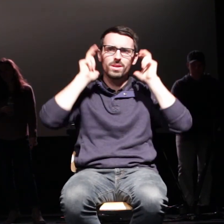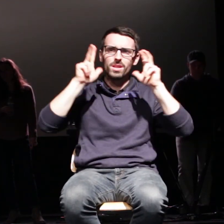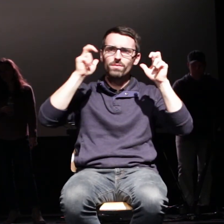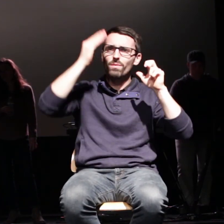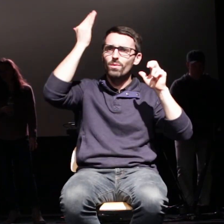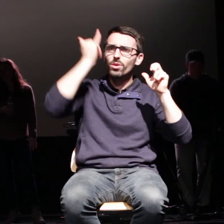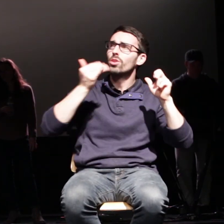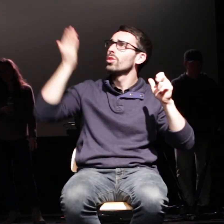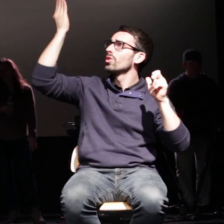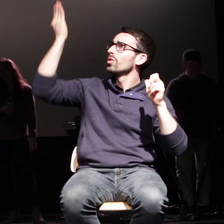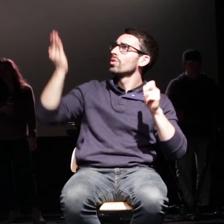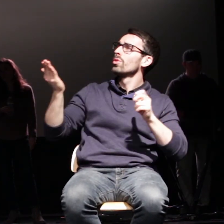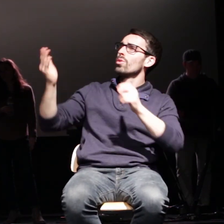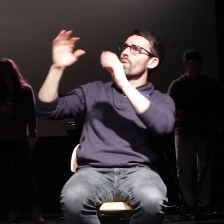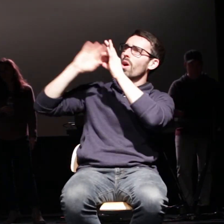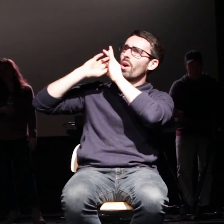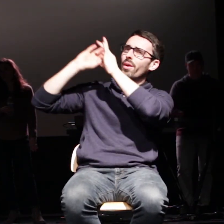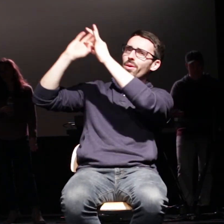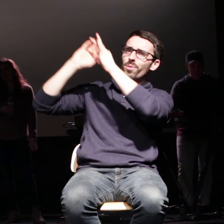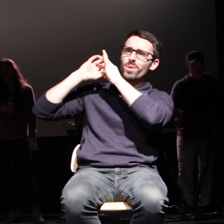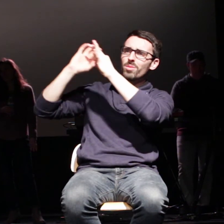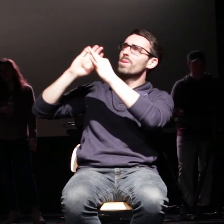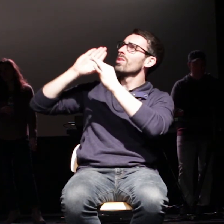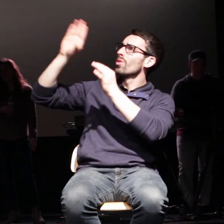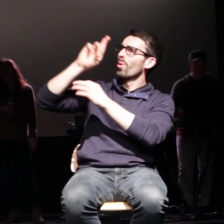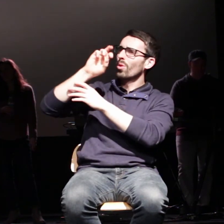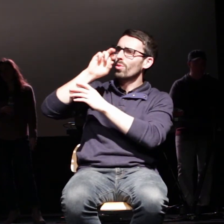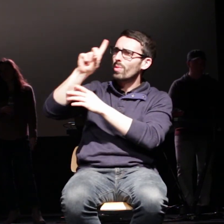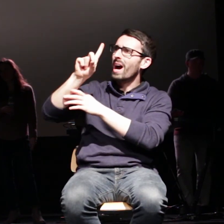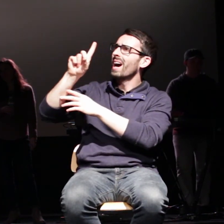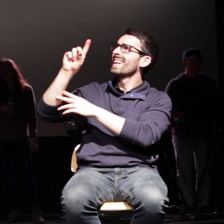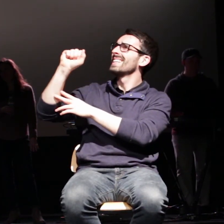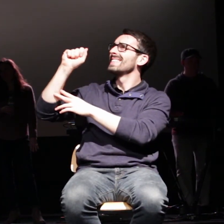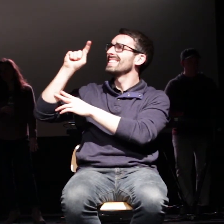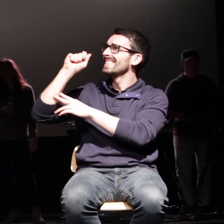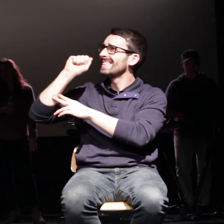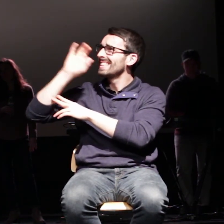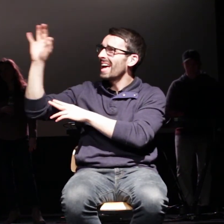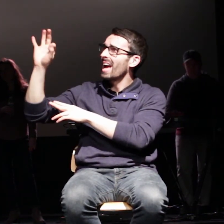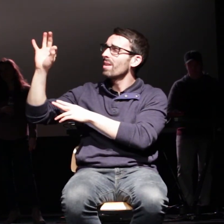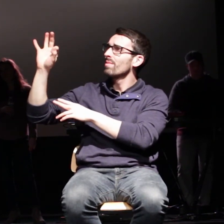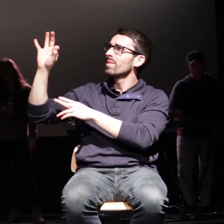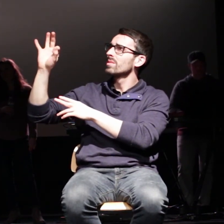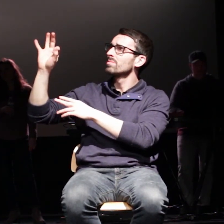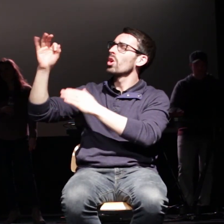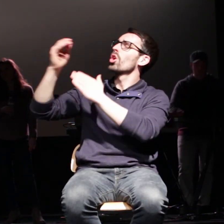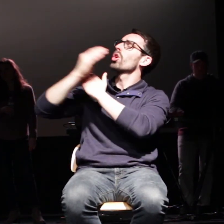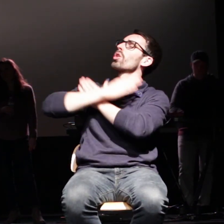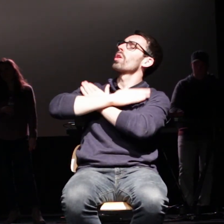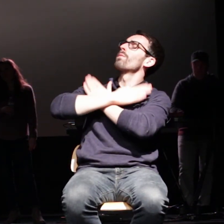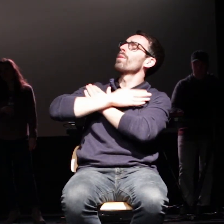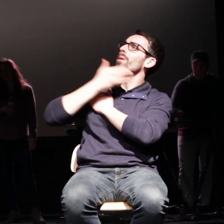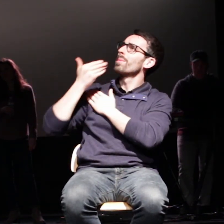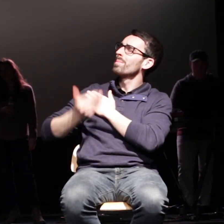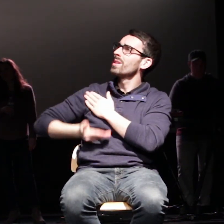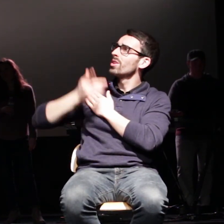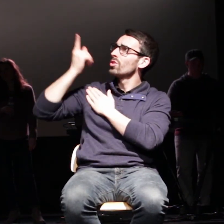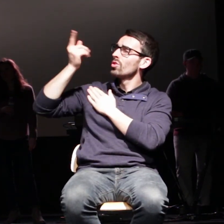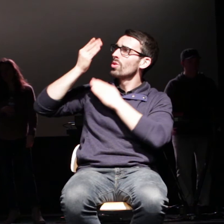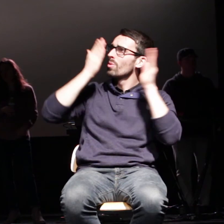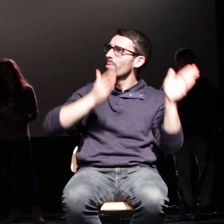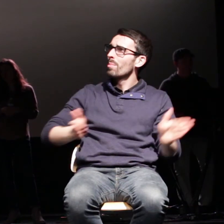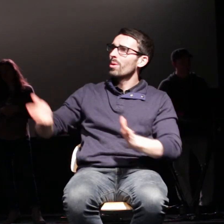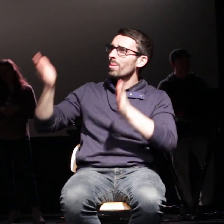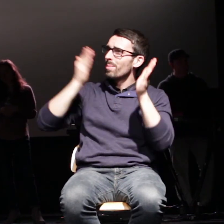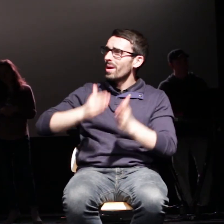me. Your rod and your staff, they comfort me. You prepare a place for me at